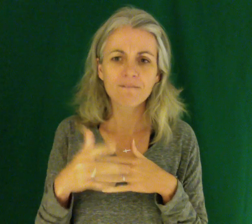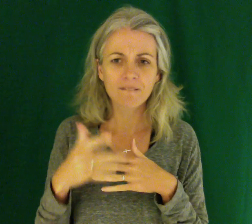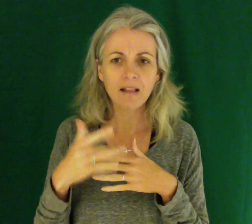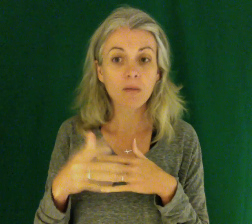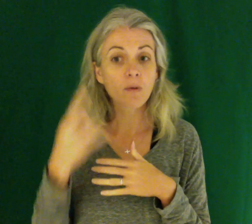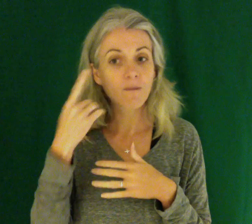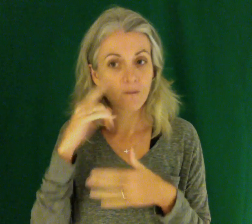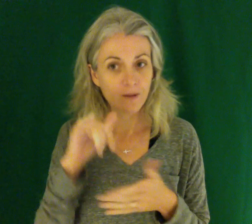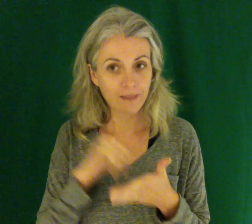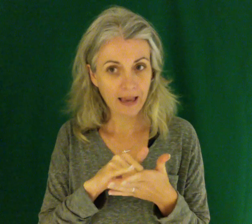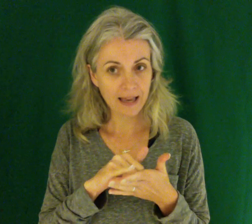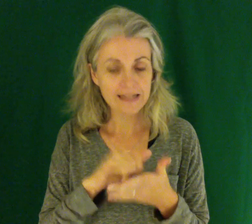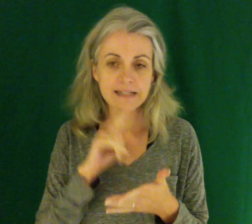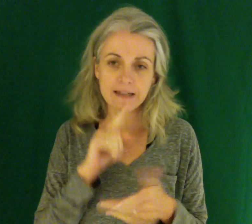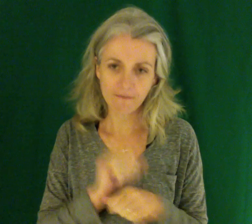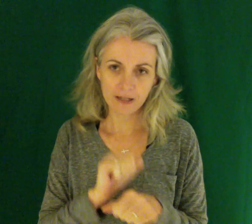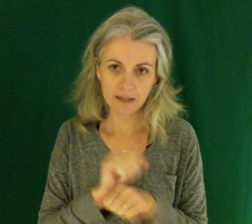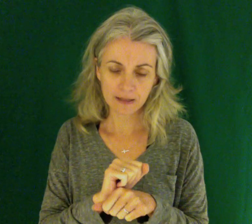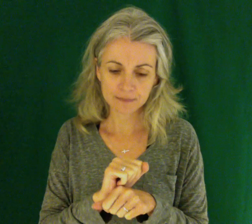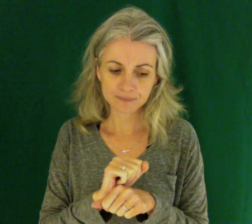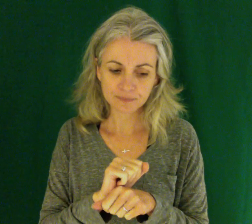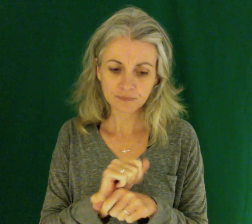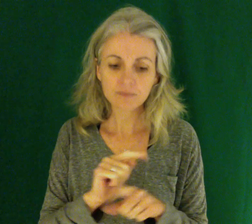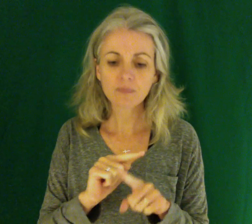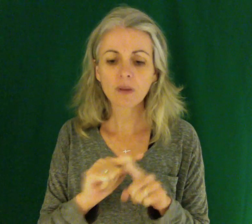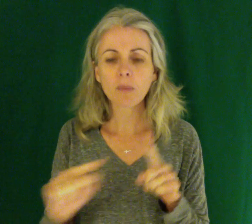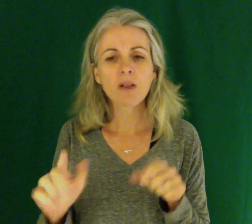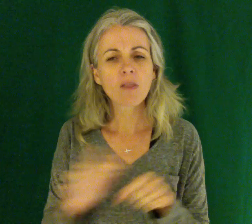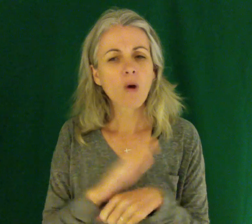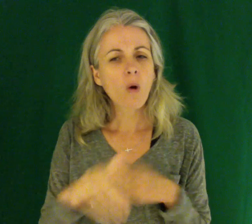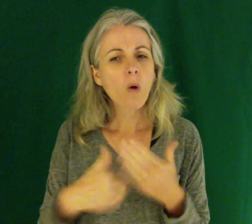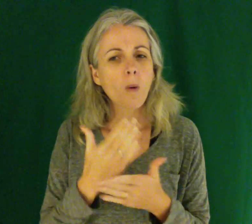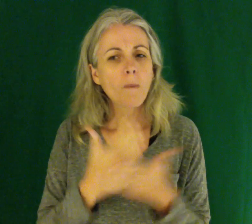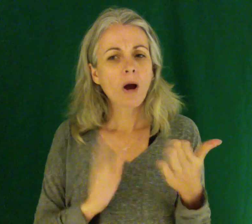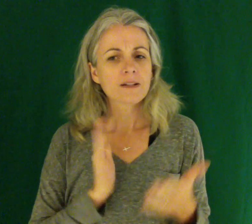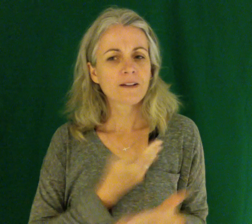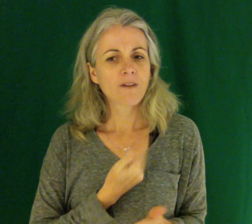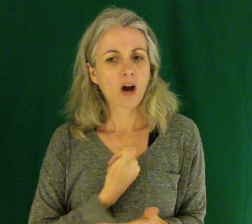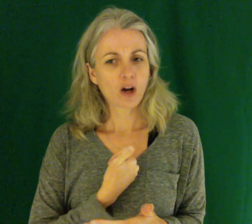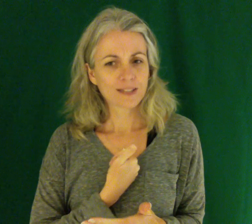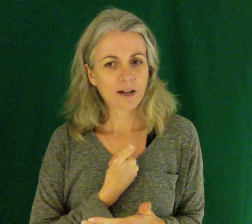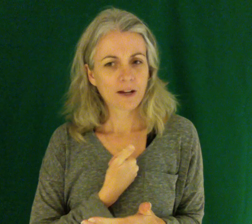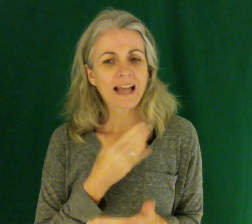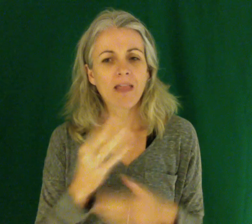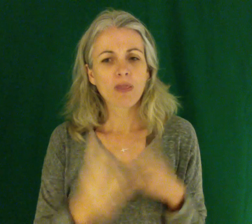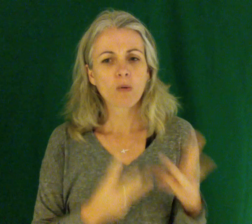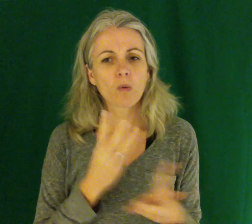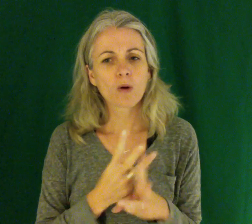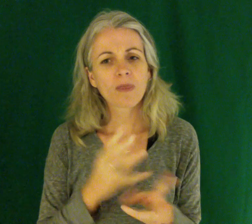that, definitely. But the whole parts of ourselves and of the world that